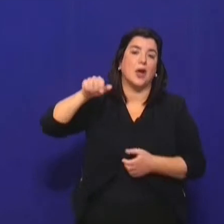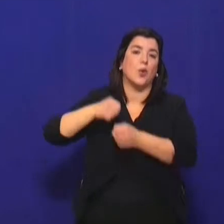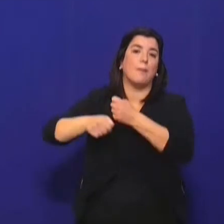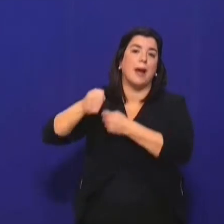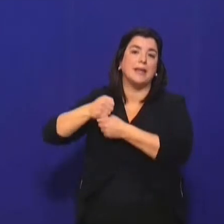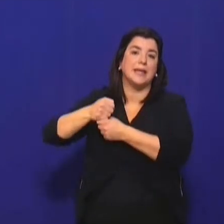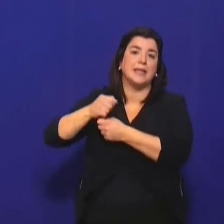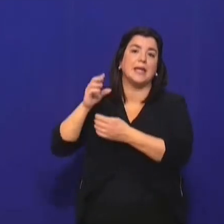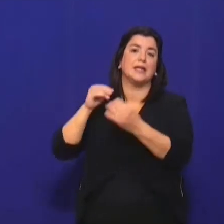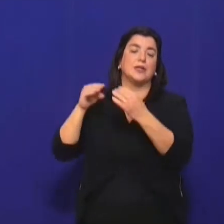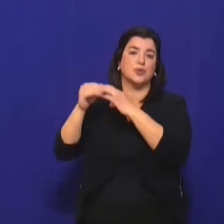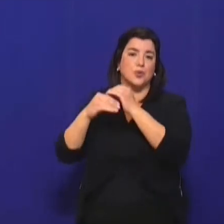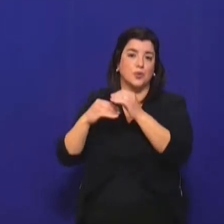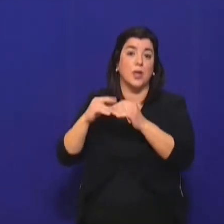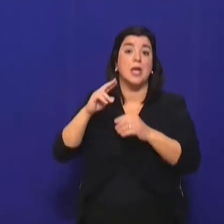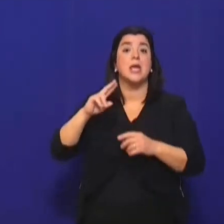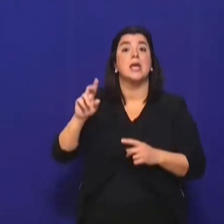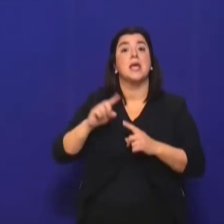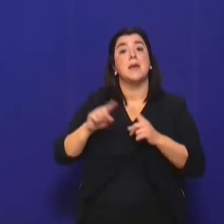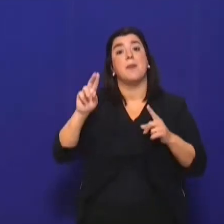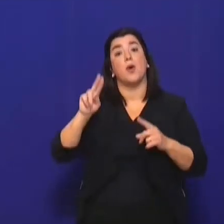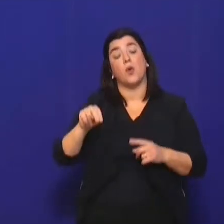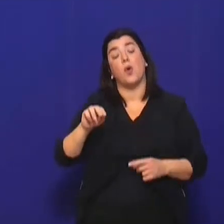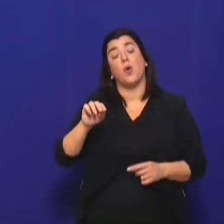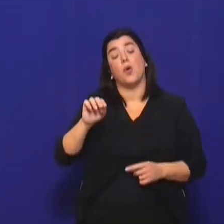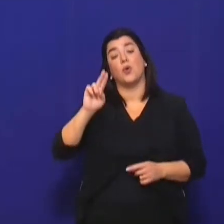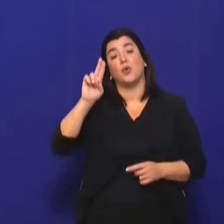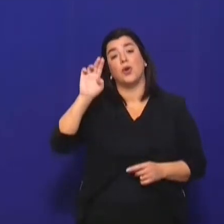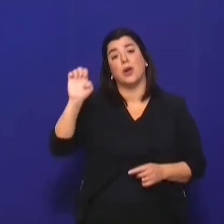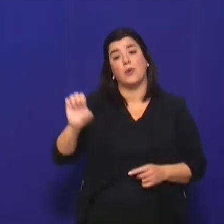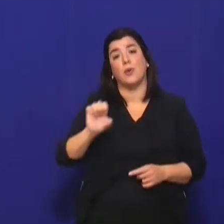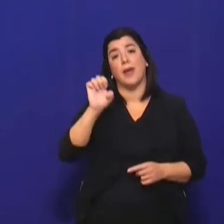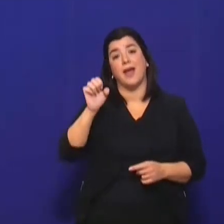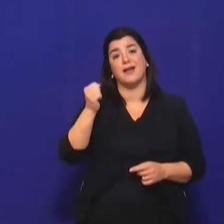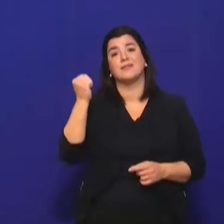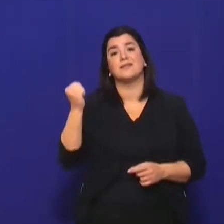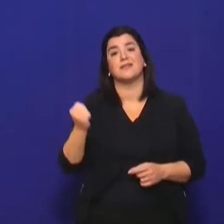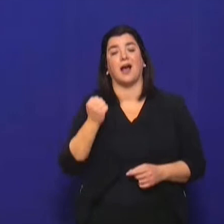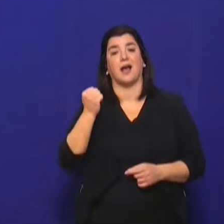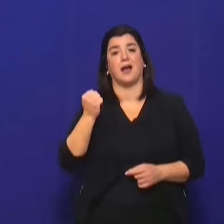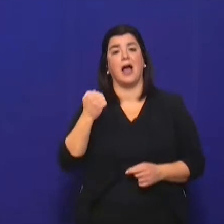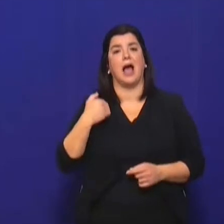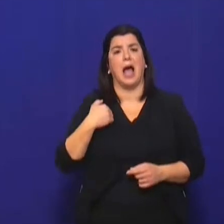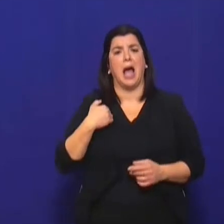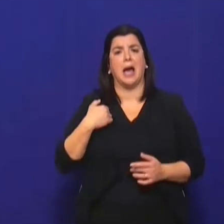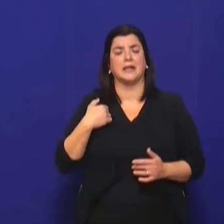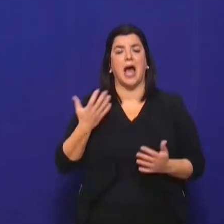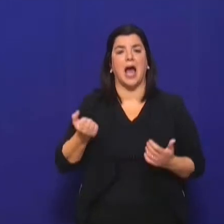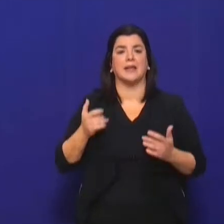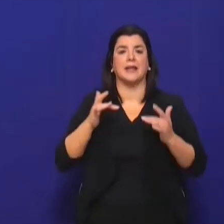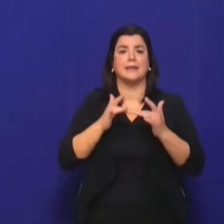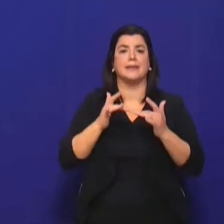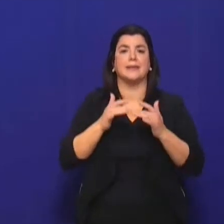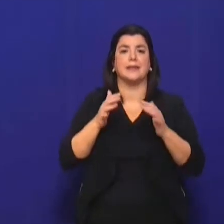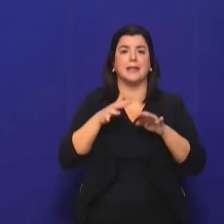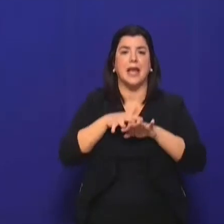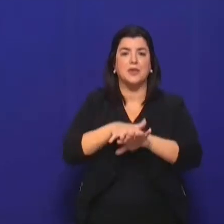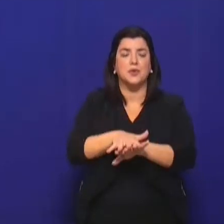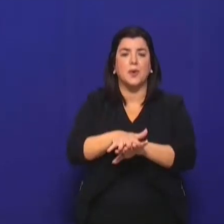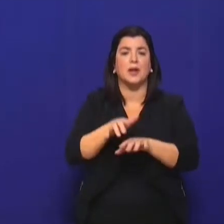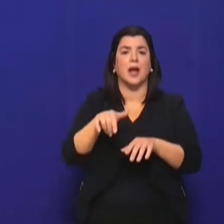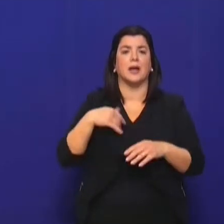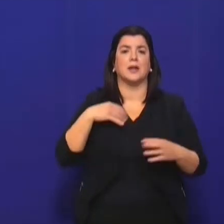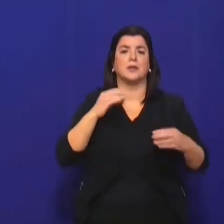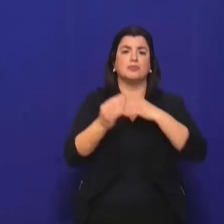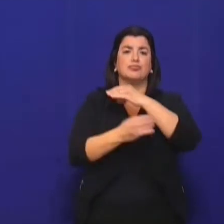anke min-naħa ta' Unjoni Ewropea hemm id-diskussjonijiet għaddejjin. Aħna involuti wkoll fl-e-health network fejn propju aħna bejnietna